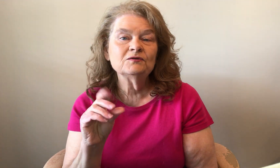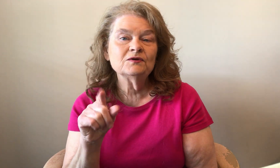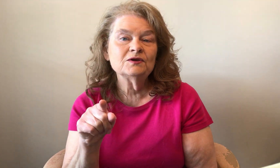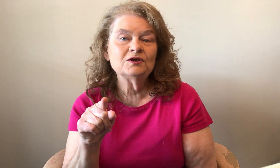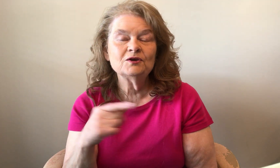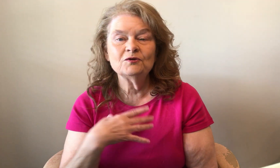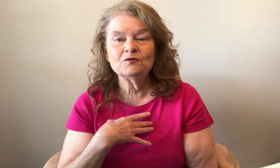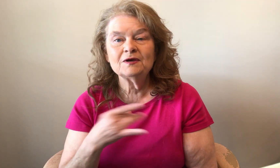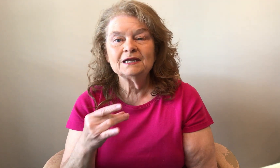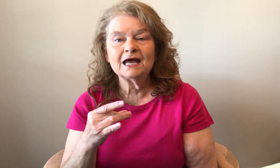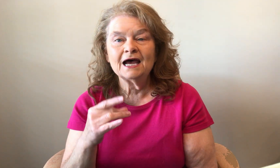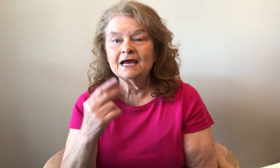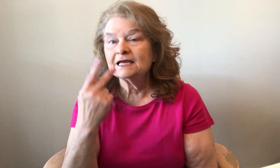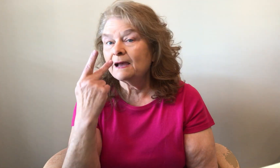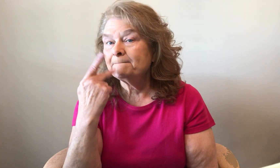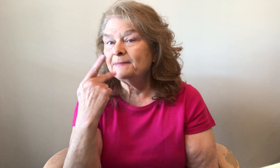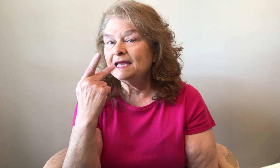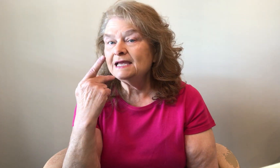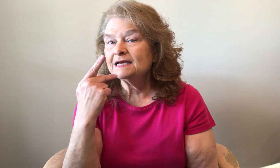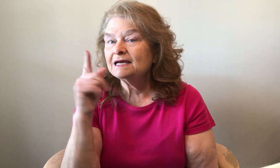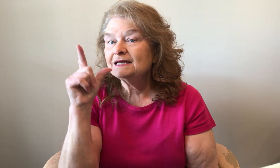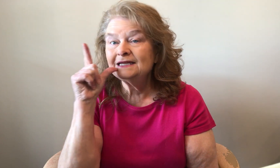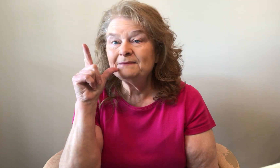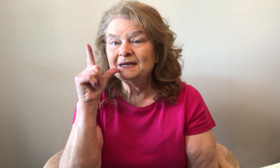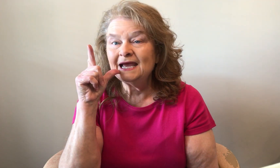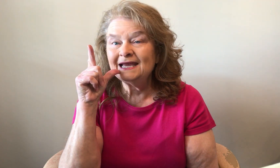Do you like pink lemonade?